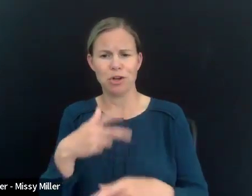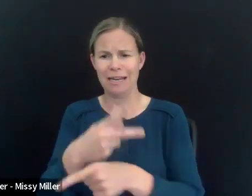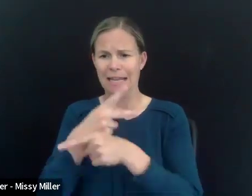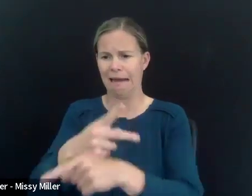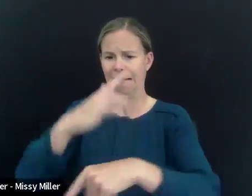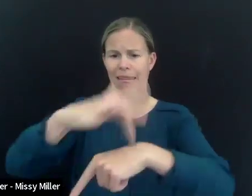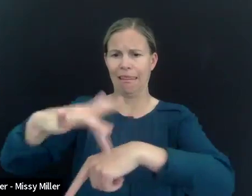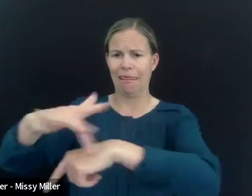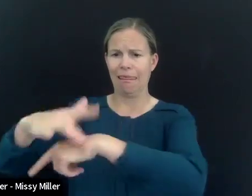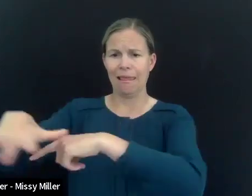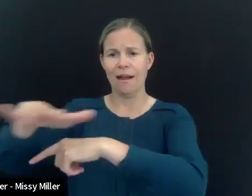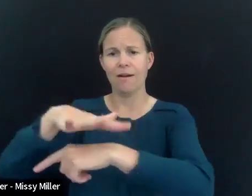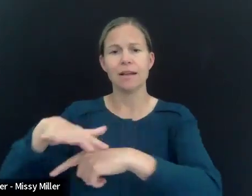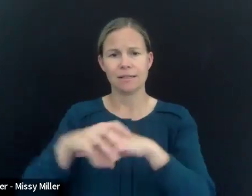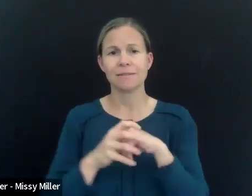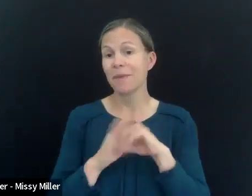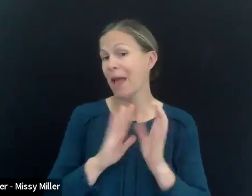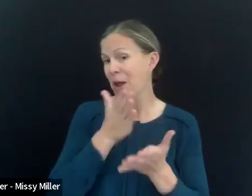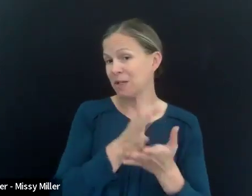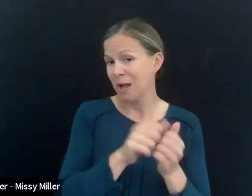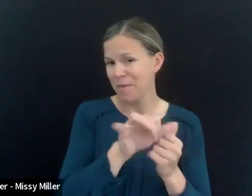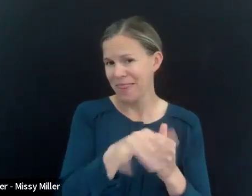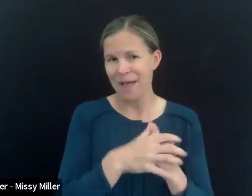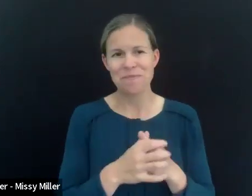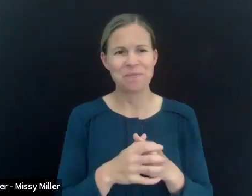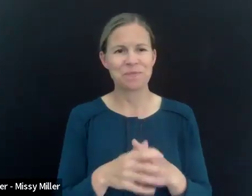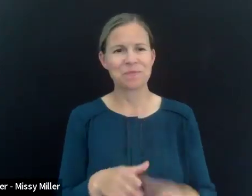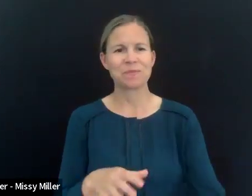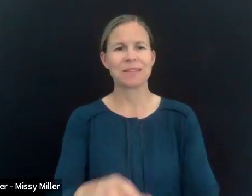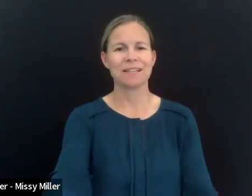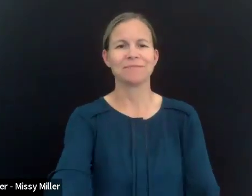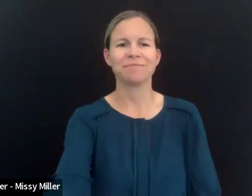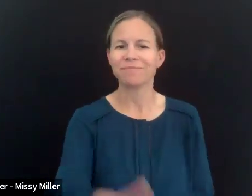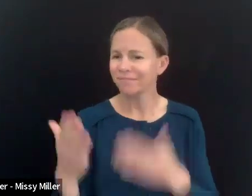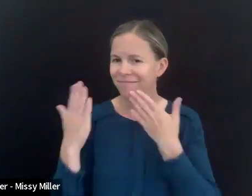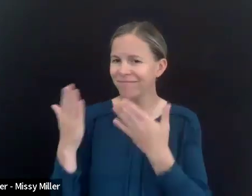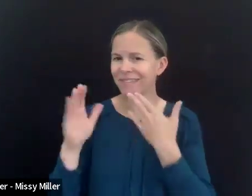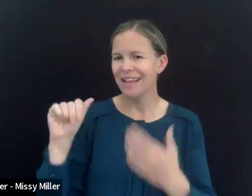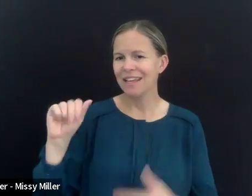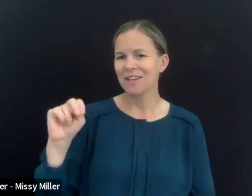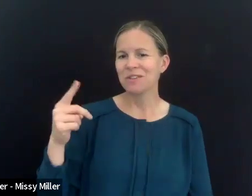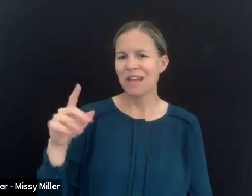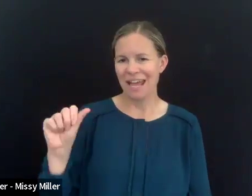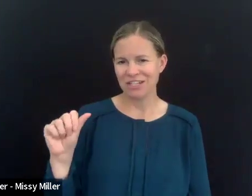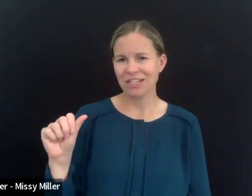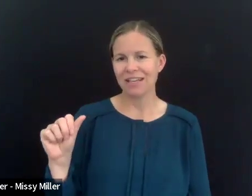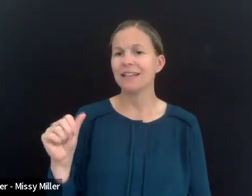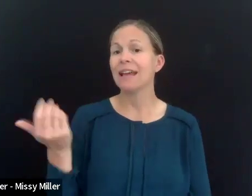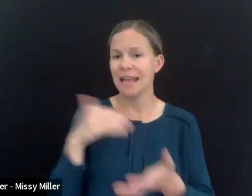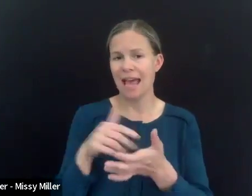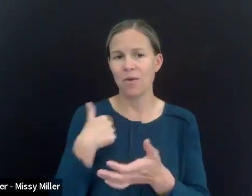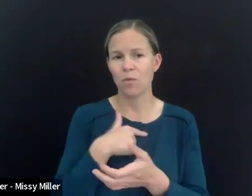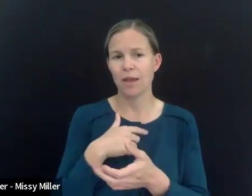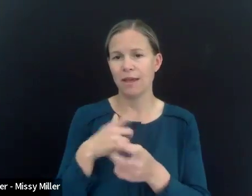there. Thank you. Thank you, Angela. And for folks to check it out, we dropped the policy agenda in the chat. Make